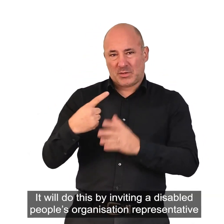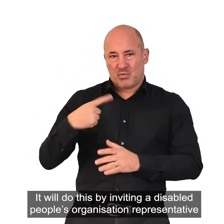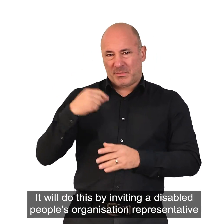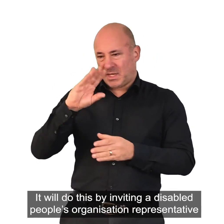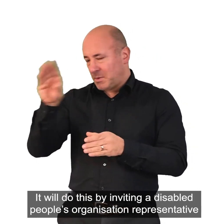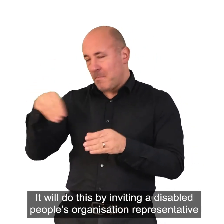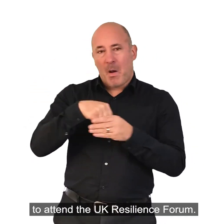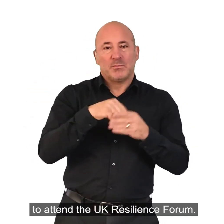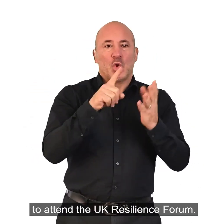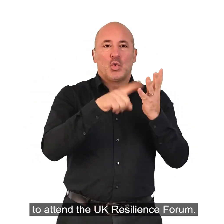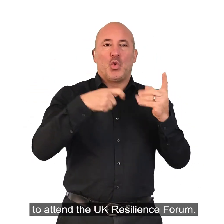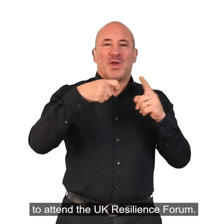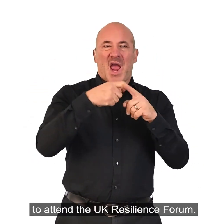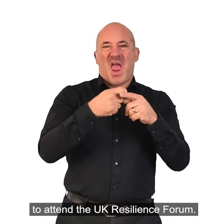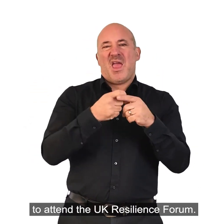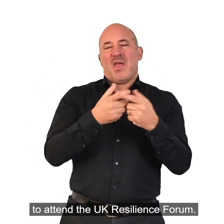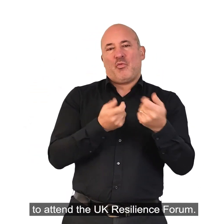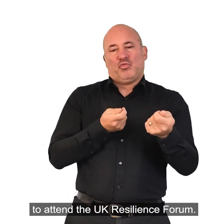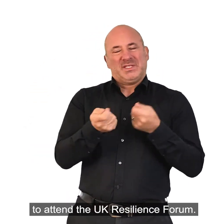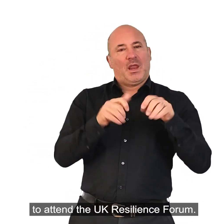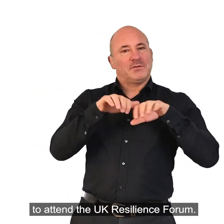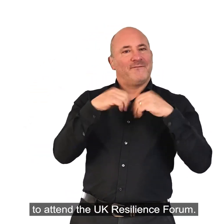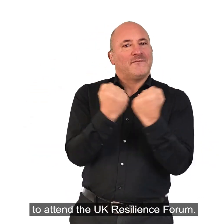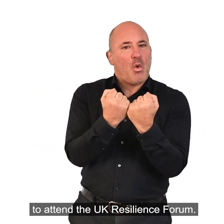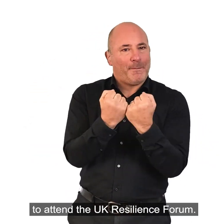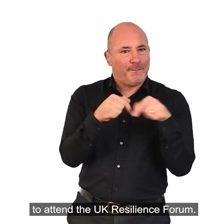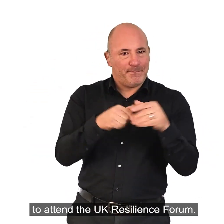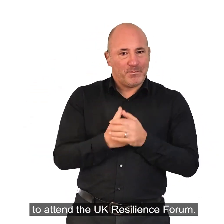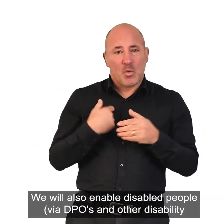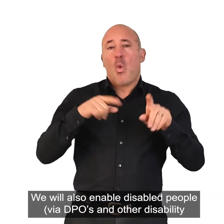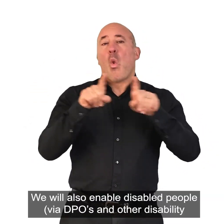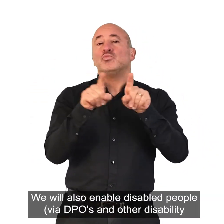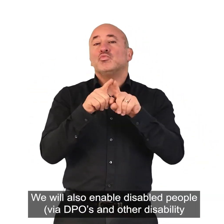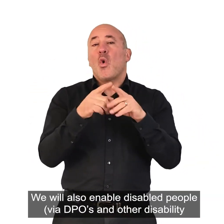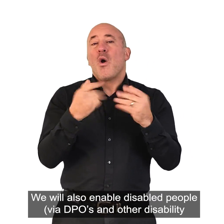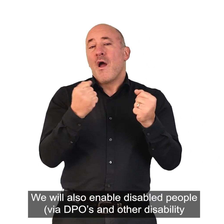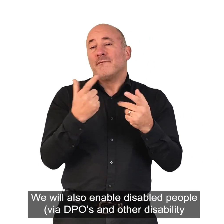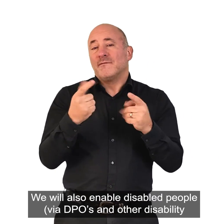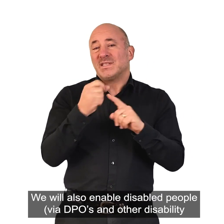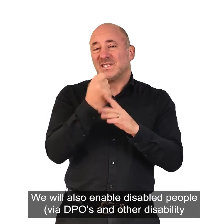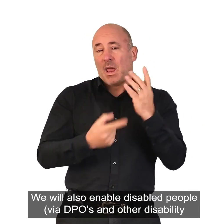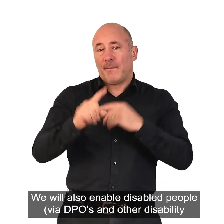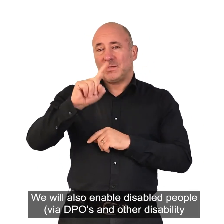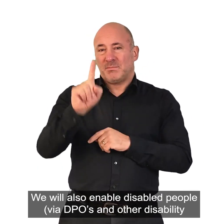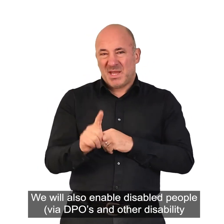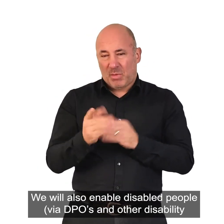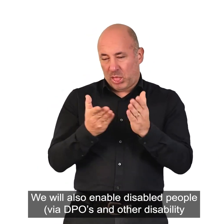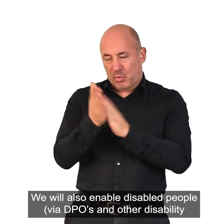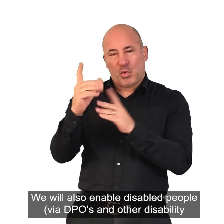people's organisation representative to attend the UK Resilience Forum. We will also enable disabled people,